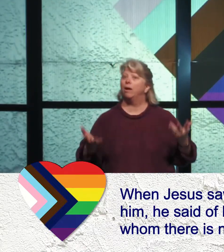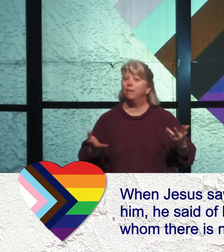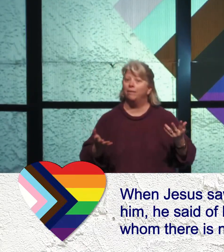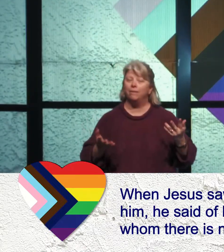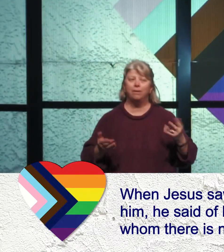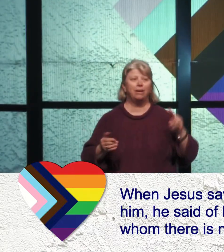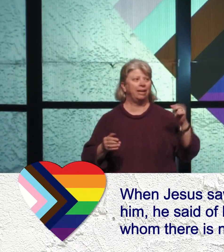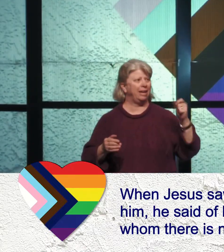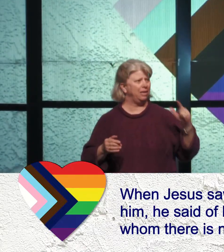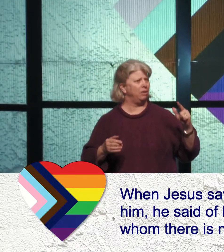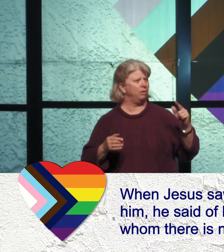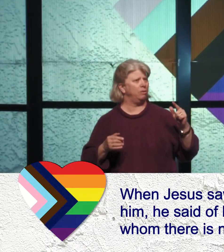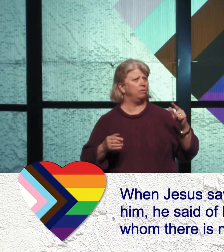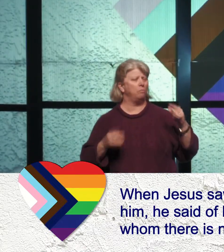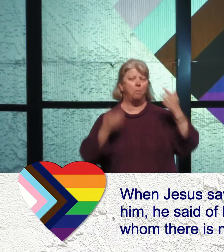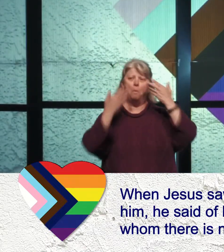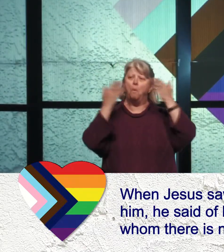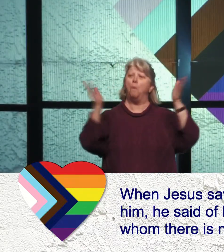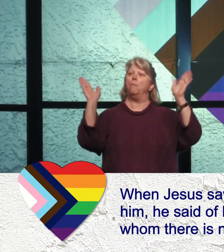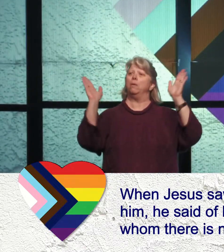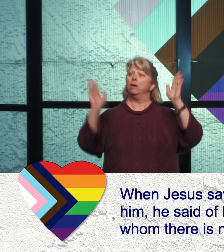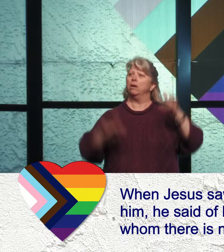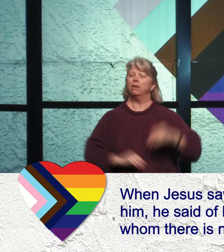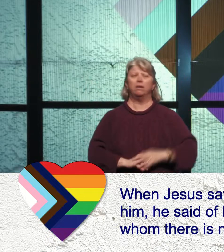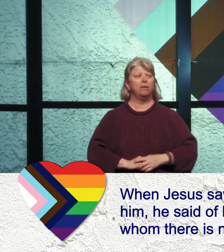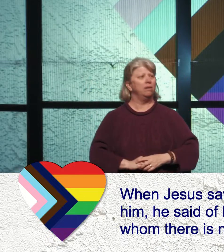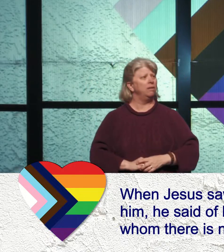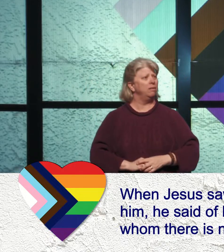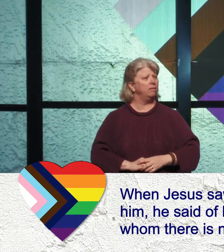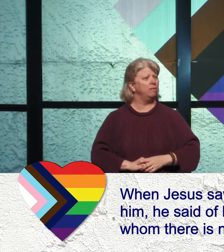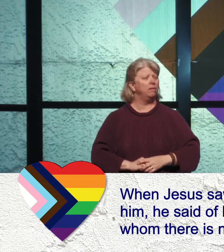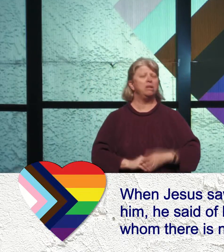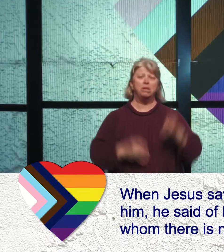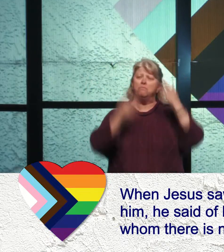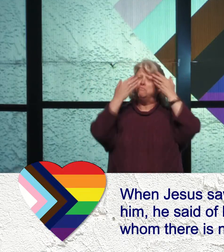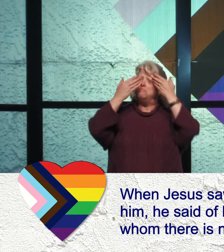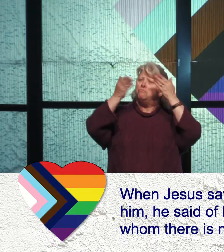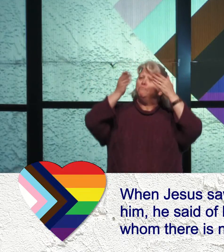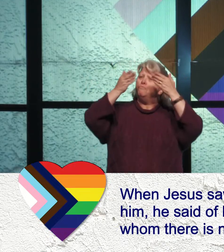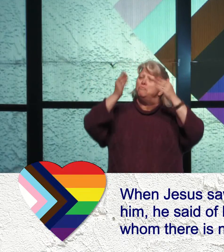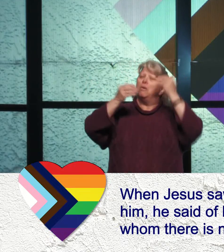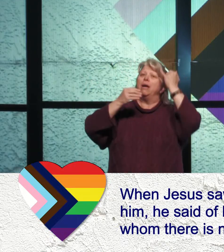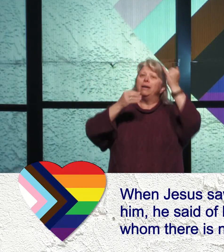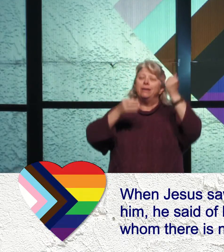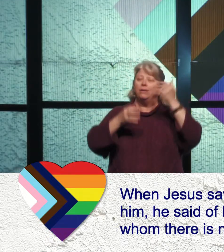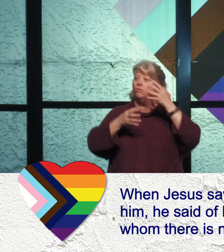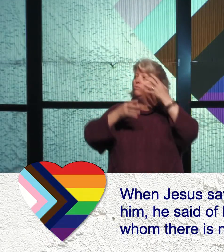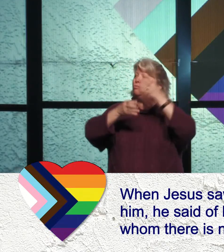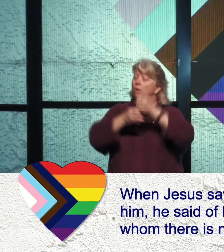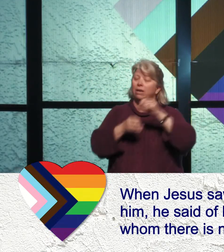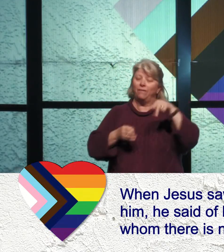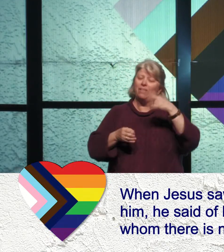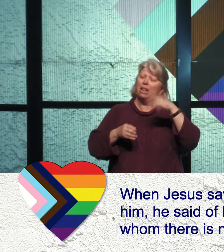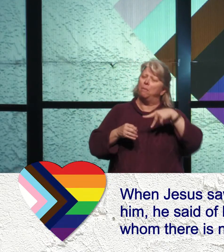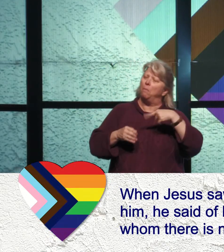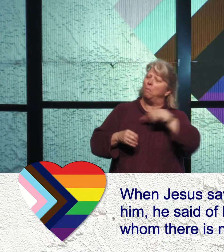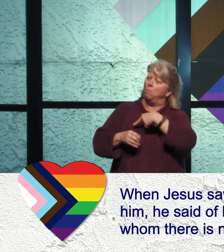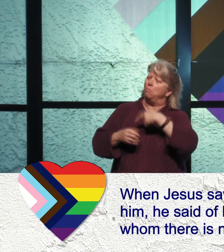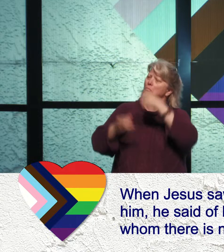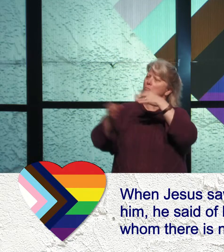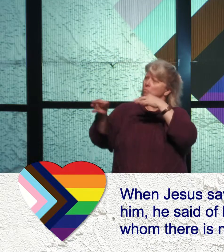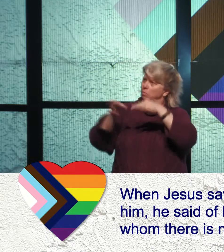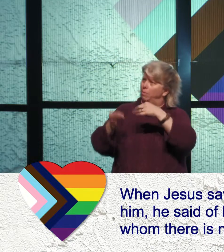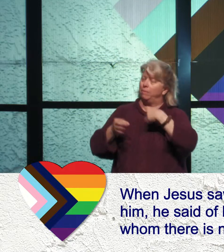That Nathanael was at least open to it. He was at least open to the idea. He trusted Philip enough. So